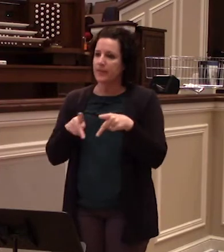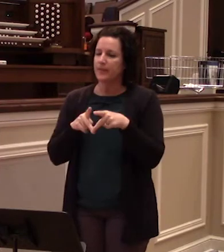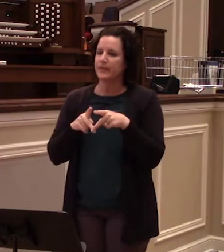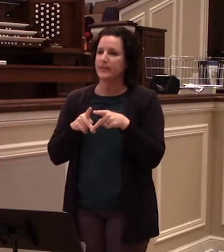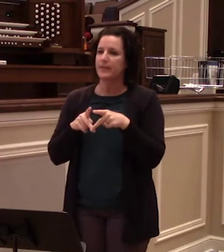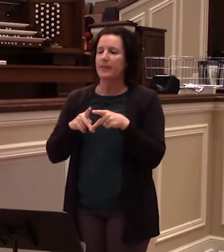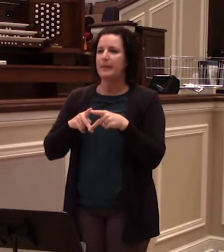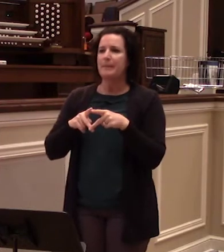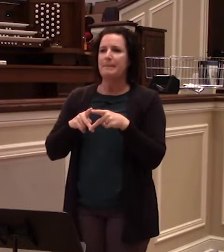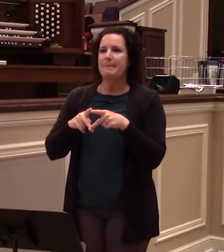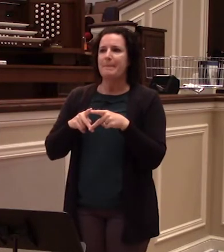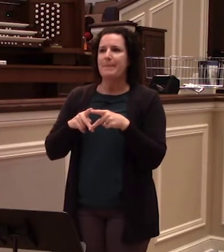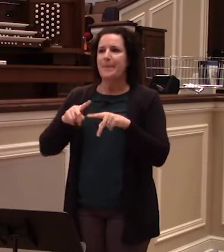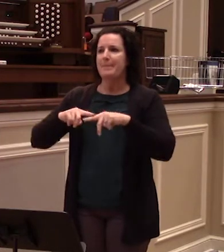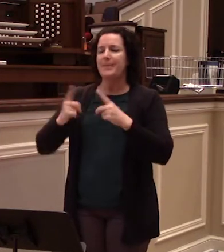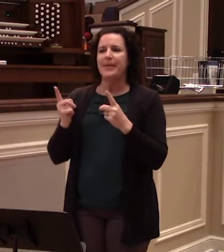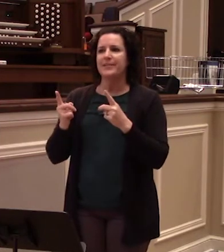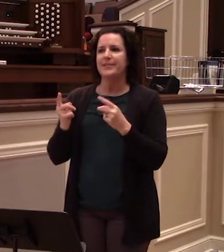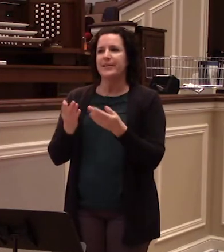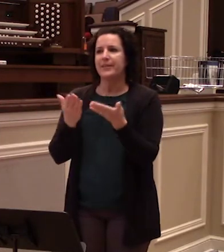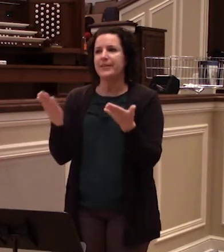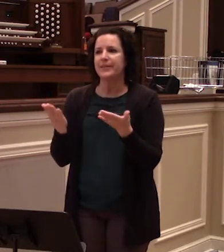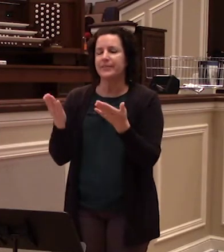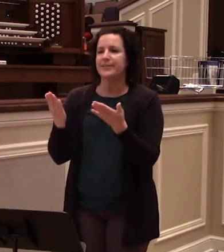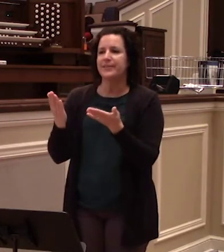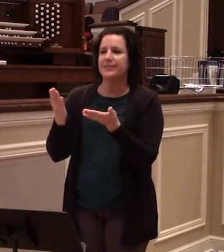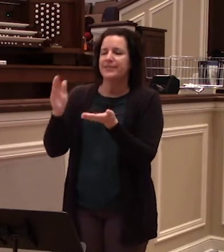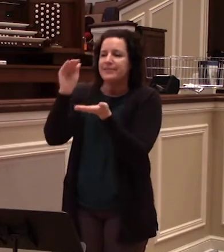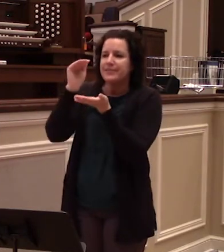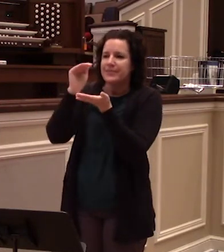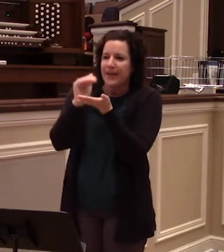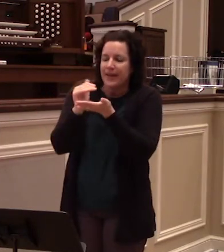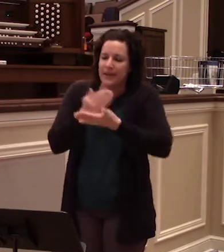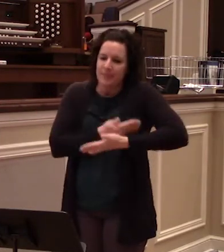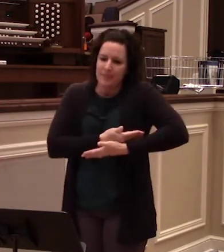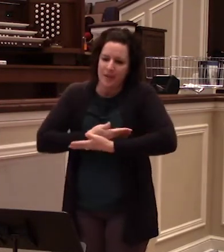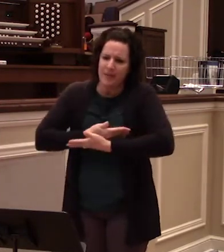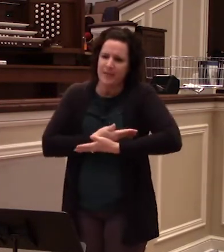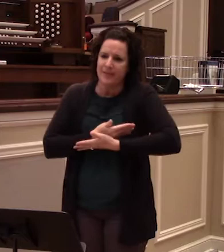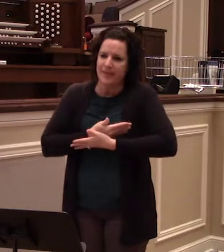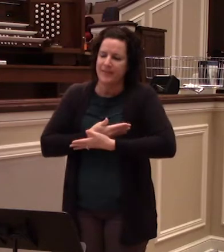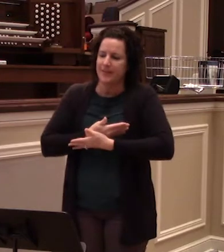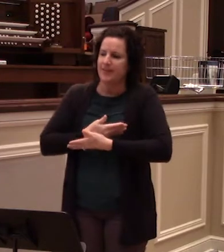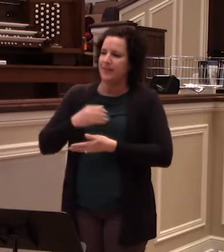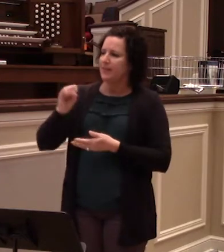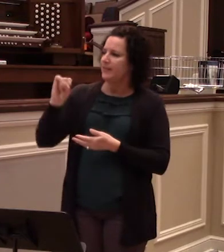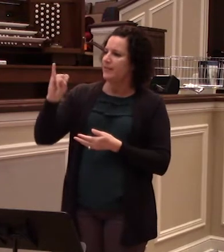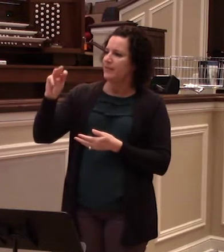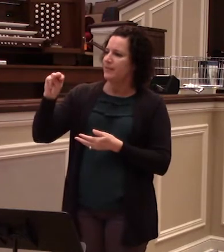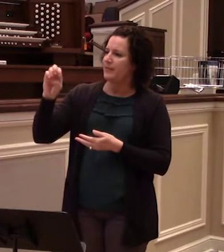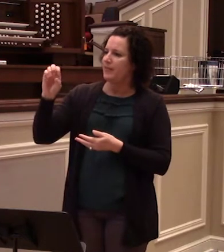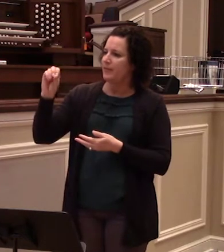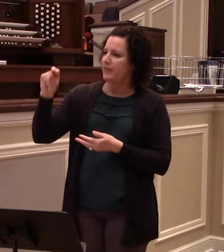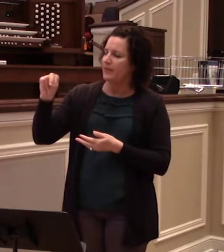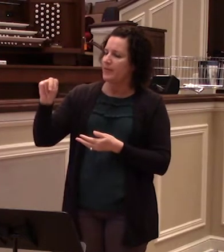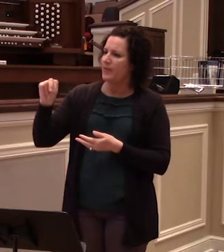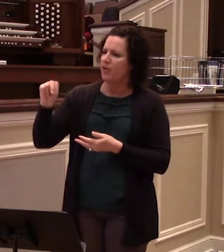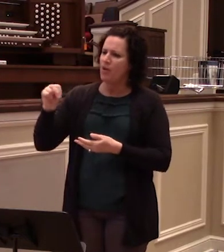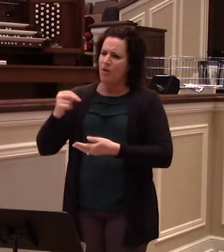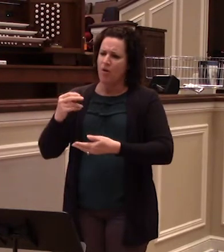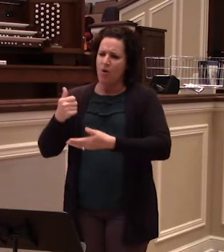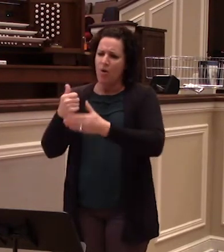this tiny baby that Simeon can hold in his arms, yet he's God, a very God.